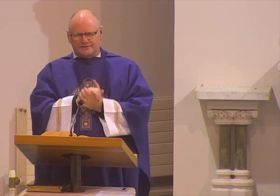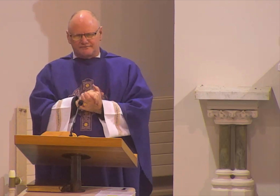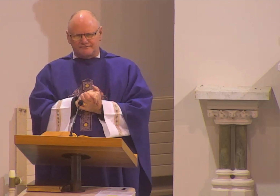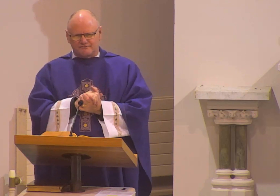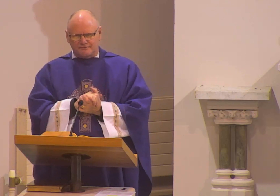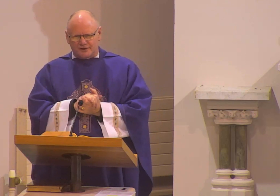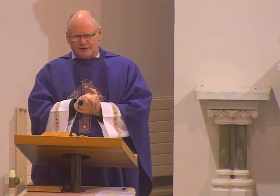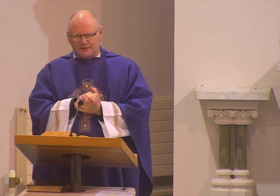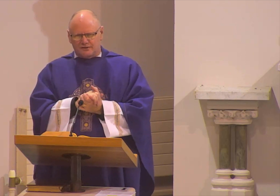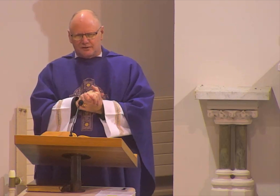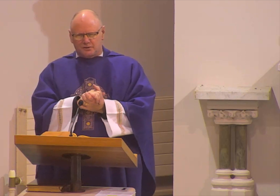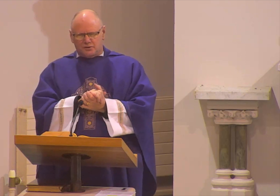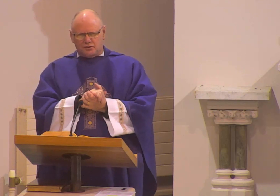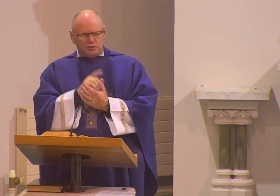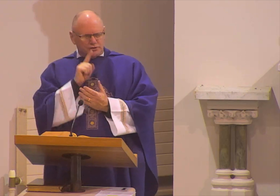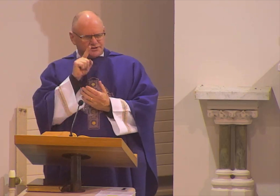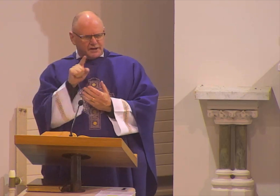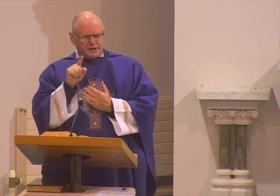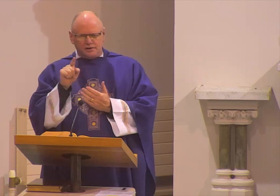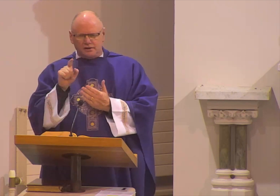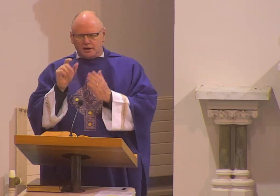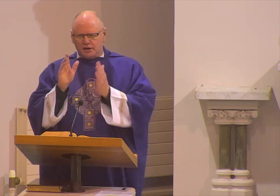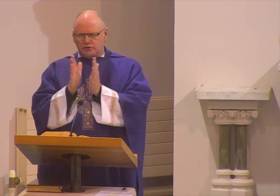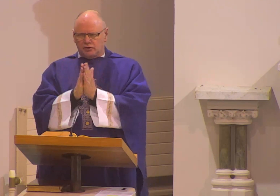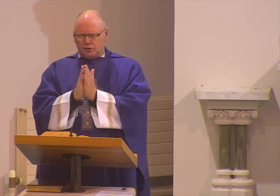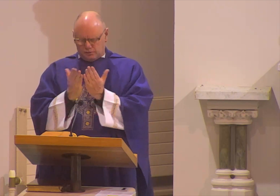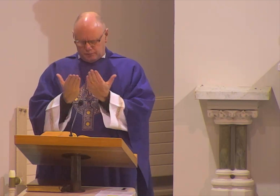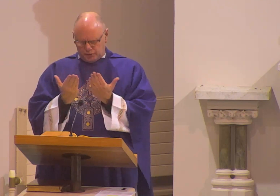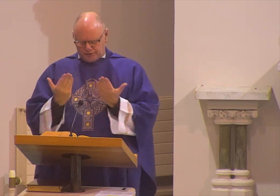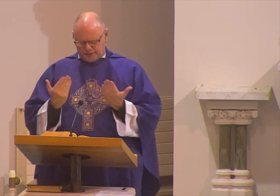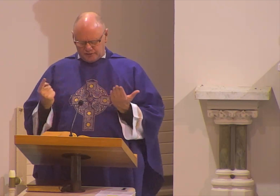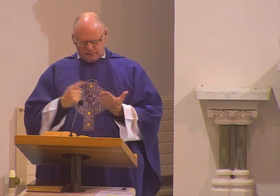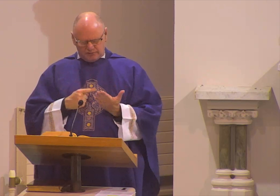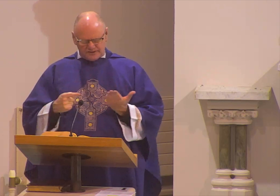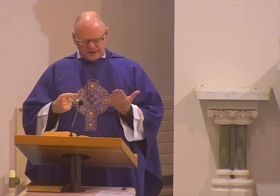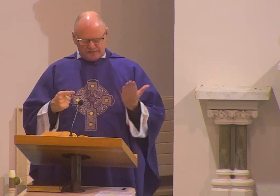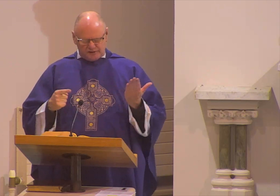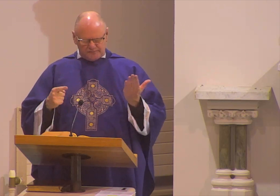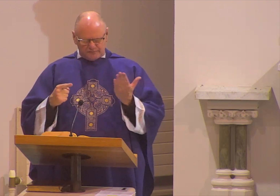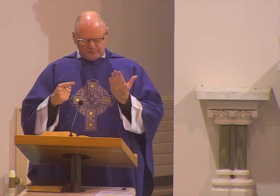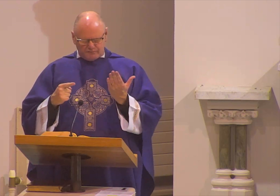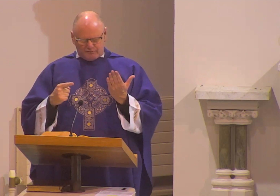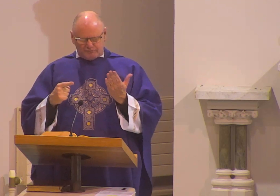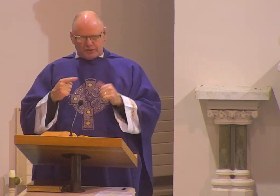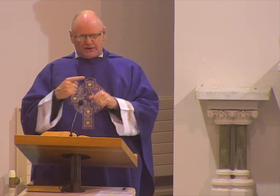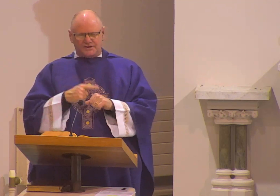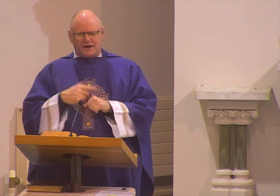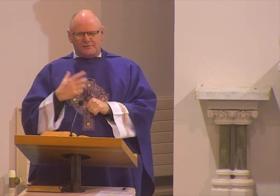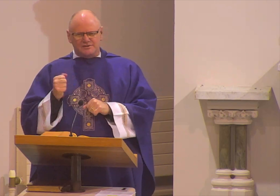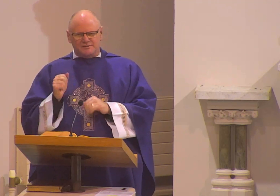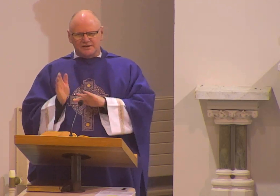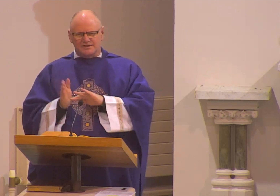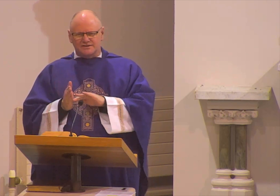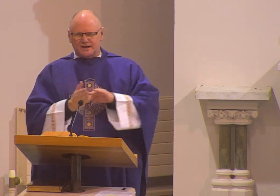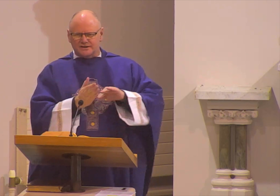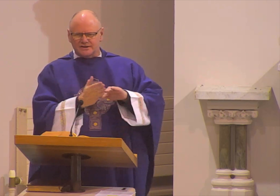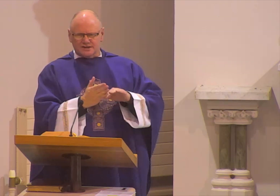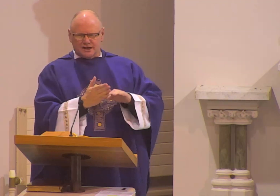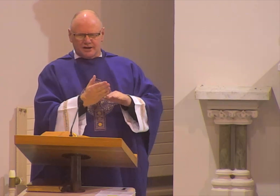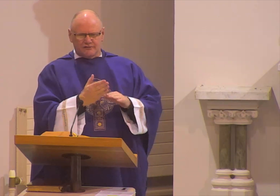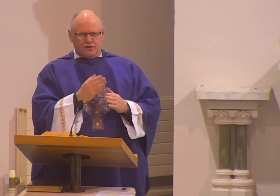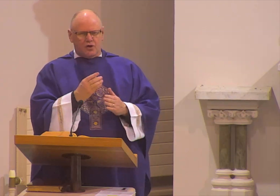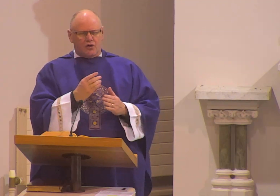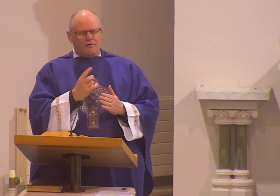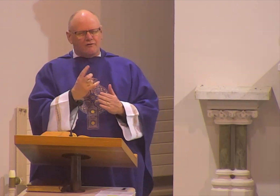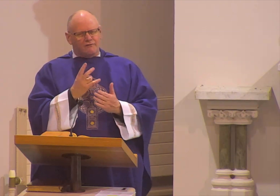repentance. You will see in your bulletin this evening, a time has been set